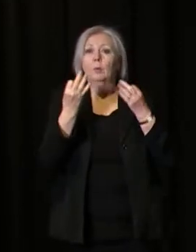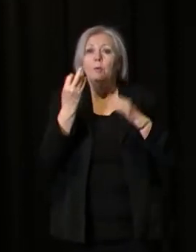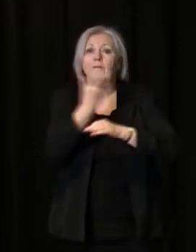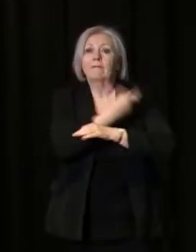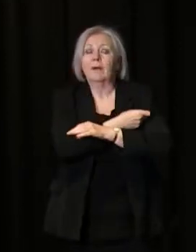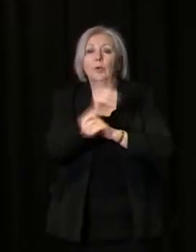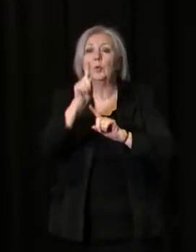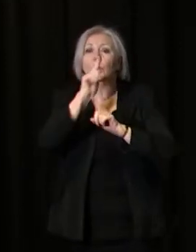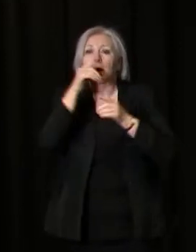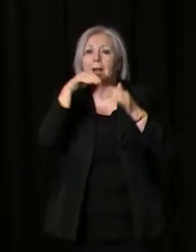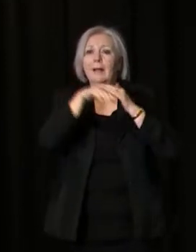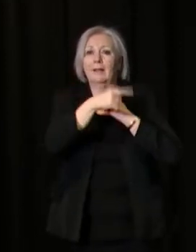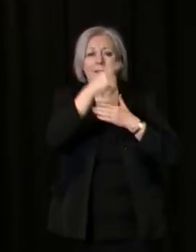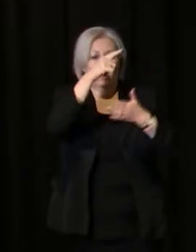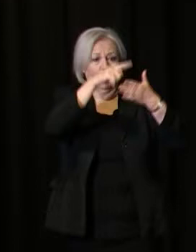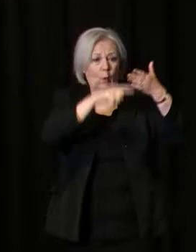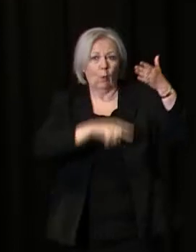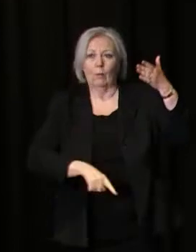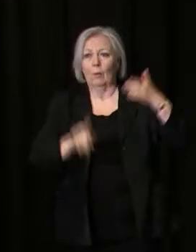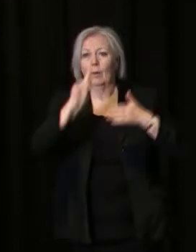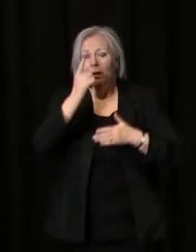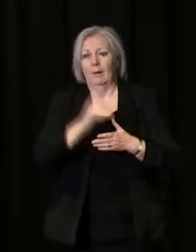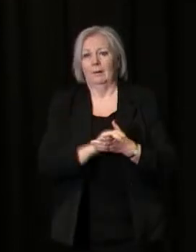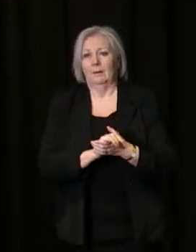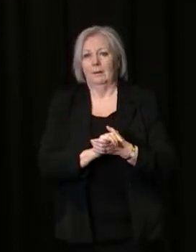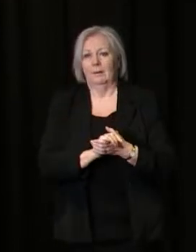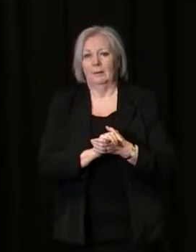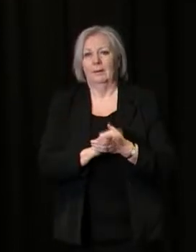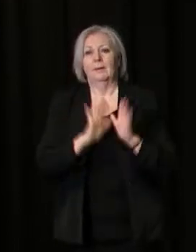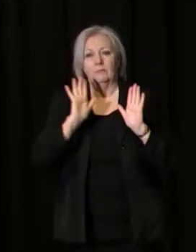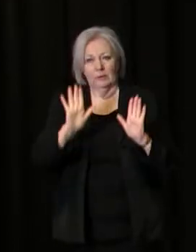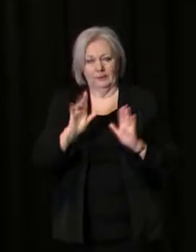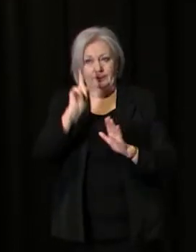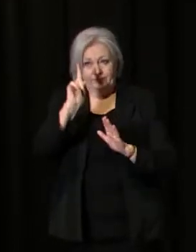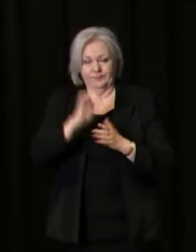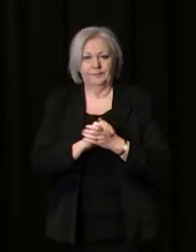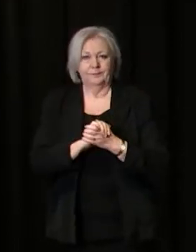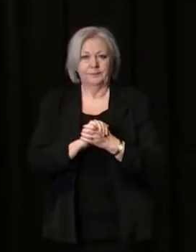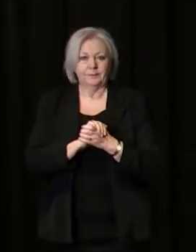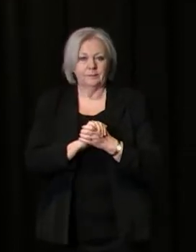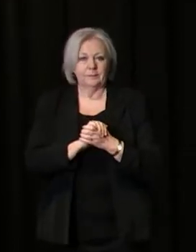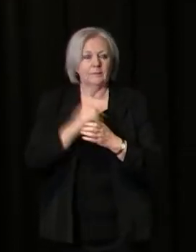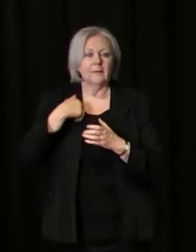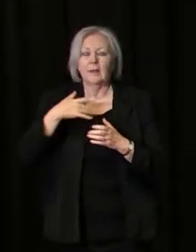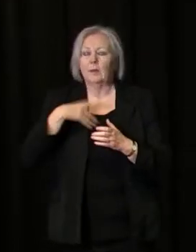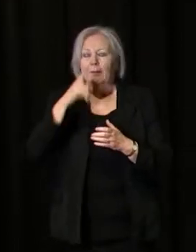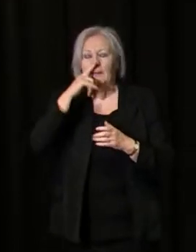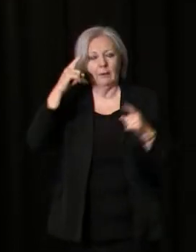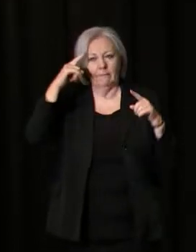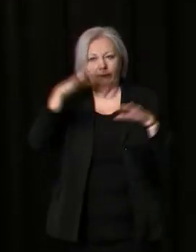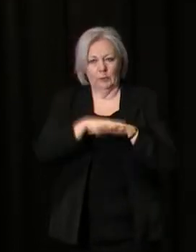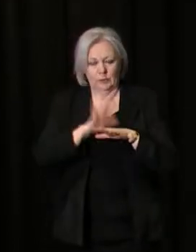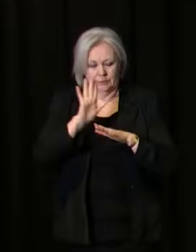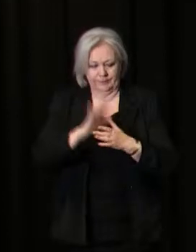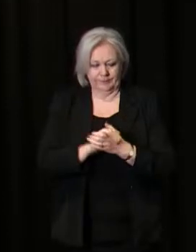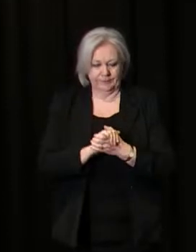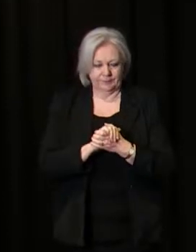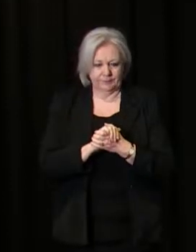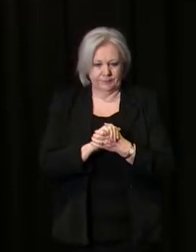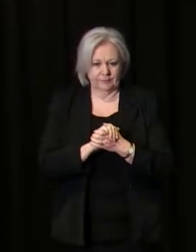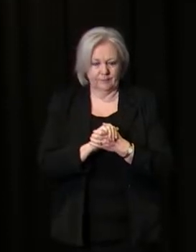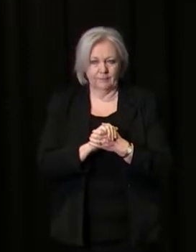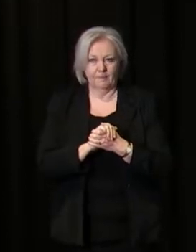fully vaccinated person because you're not a fully vaccinated person. Now, so that there's no confusion, if you